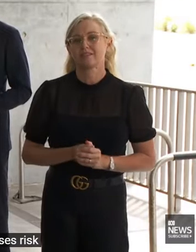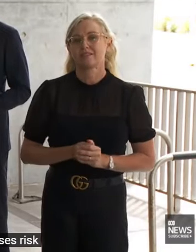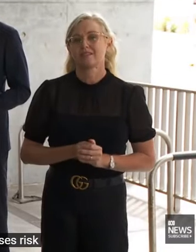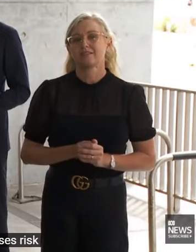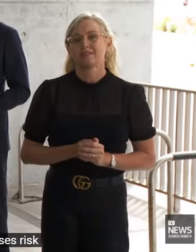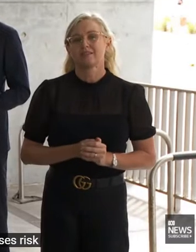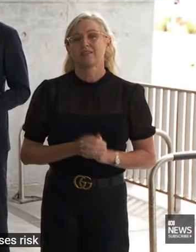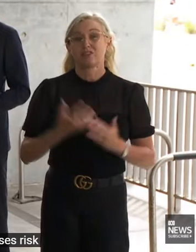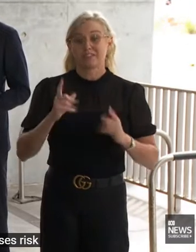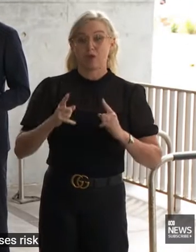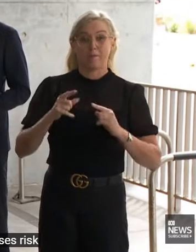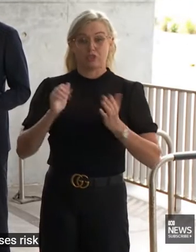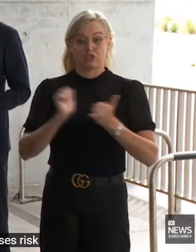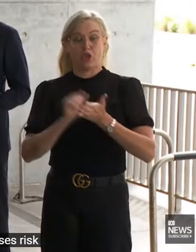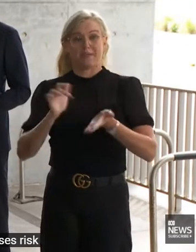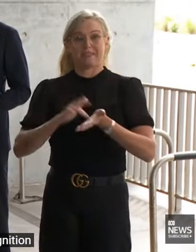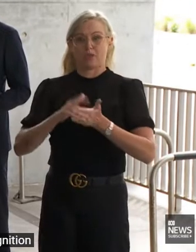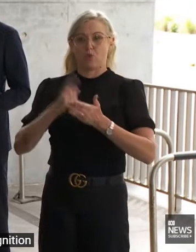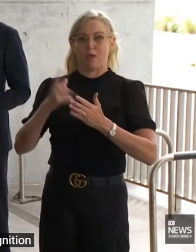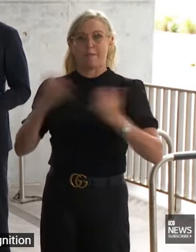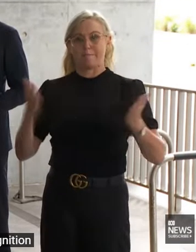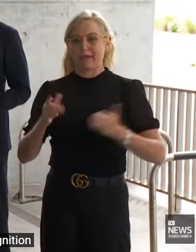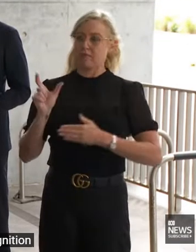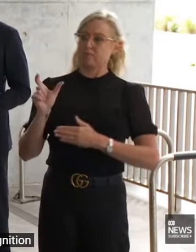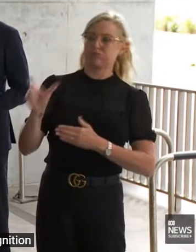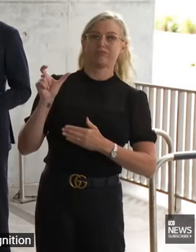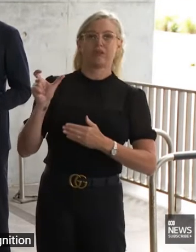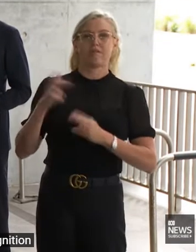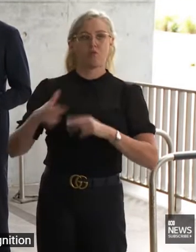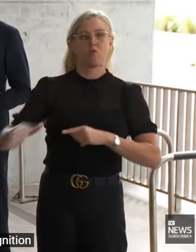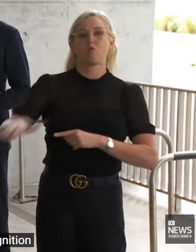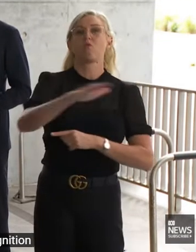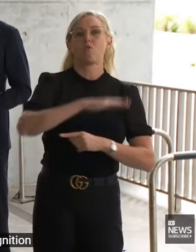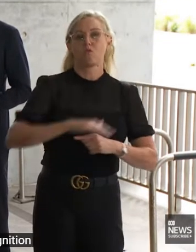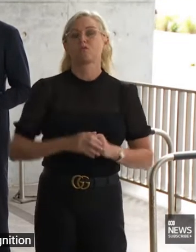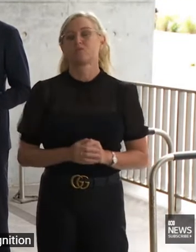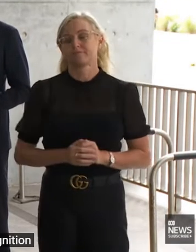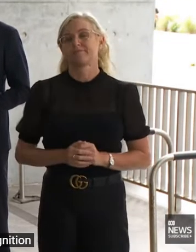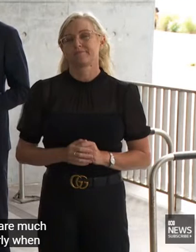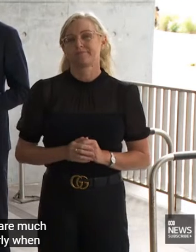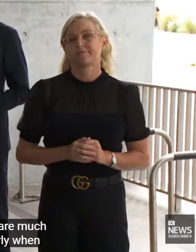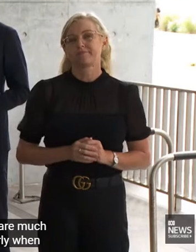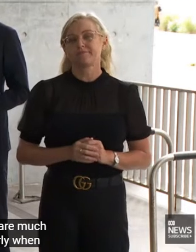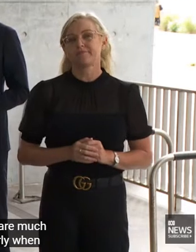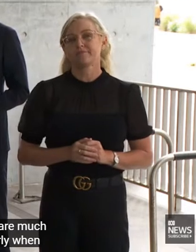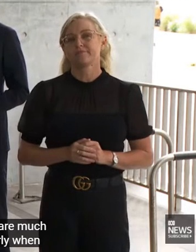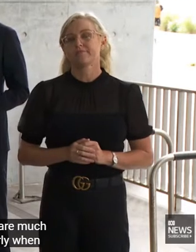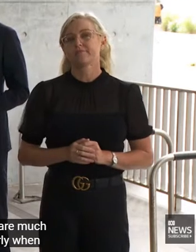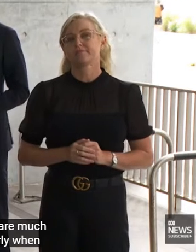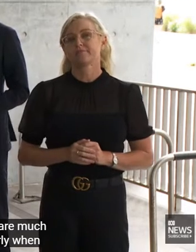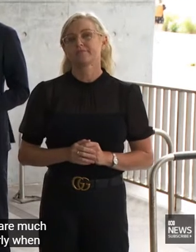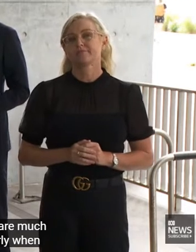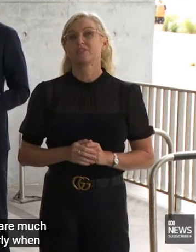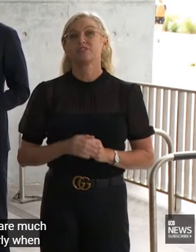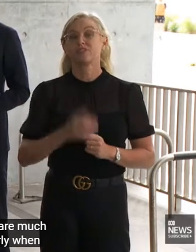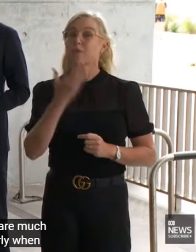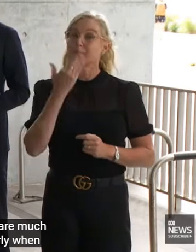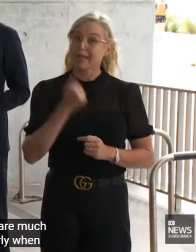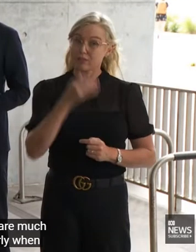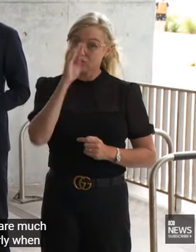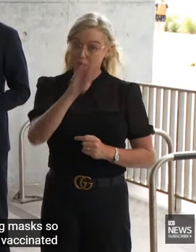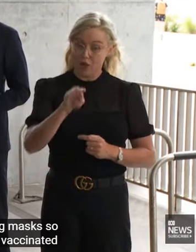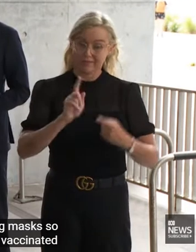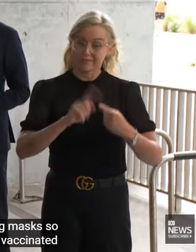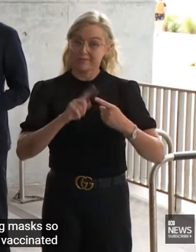those settings are much lower risk, particularly when both people are wearing masks. So my messages are get